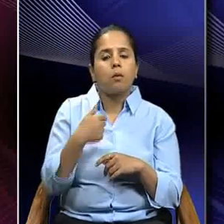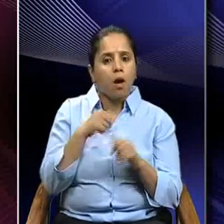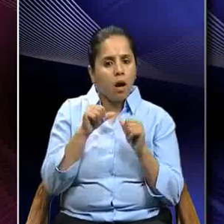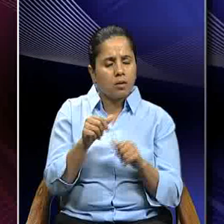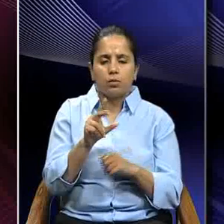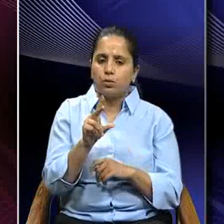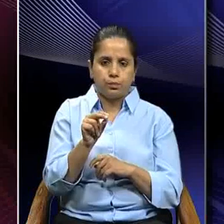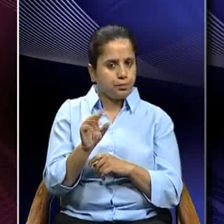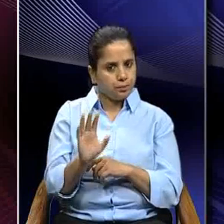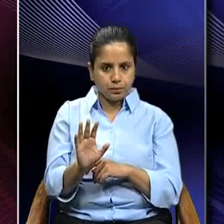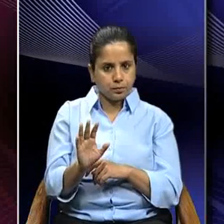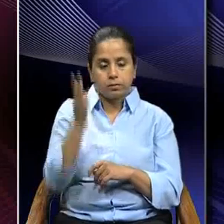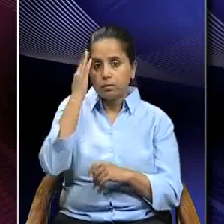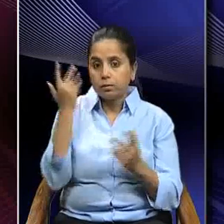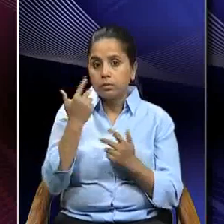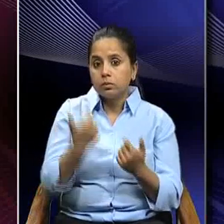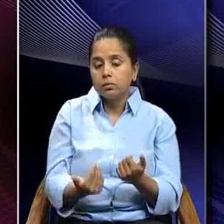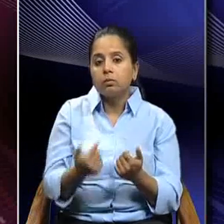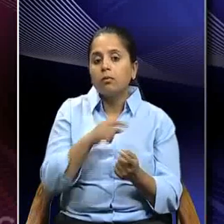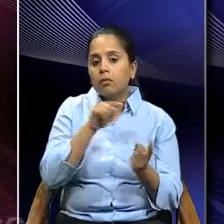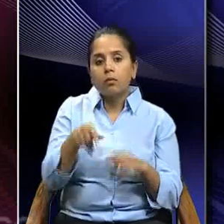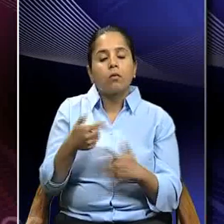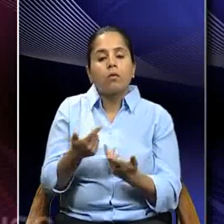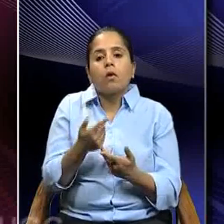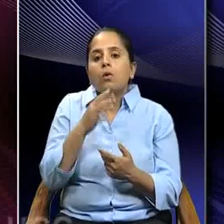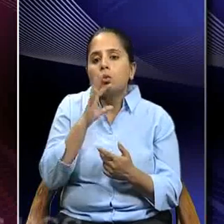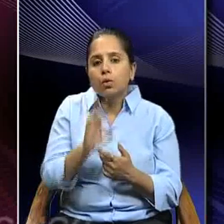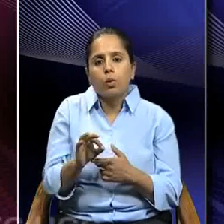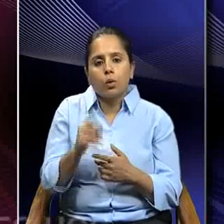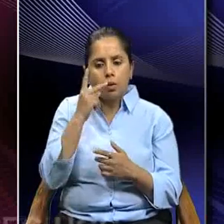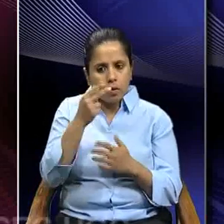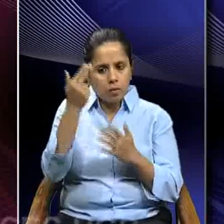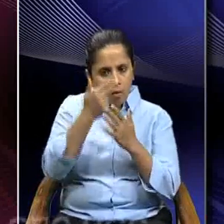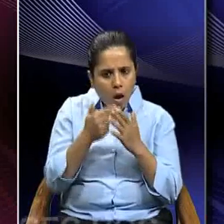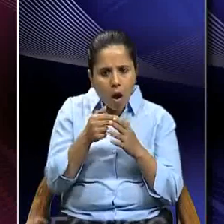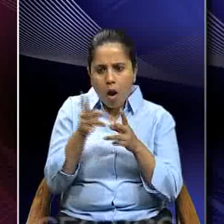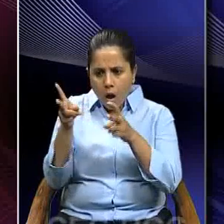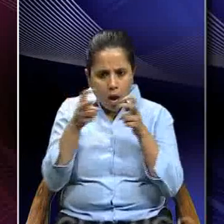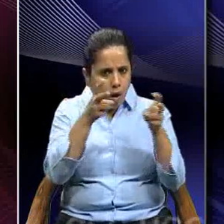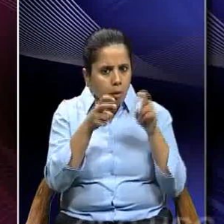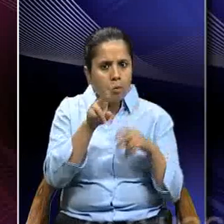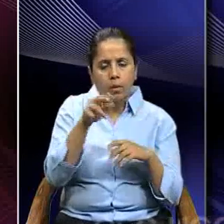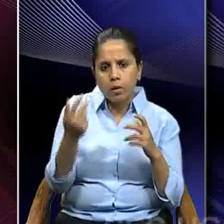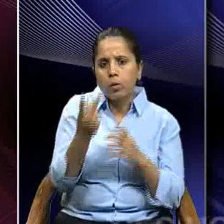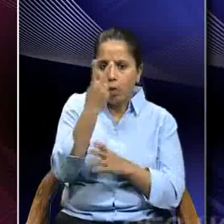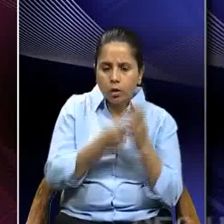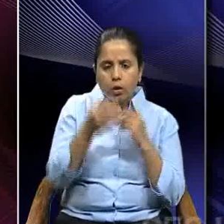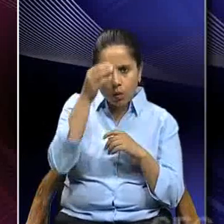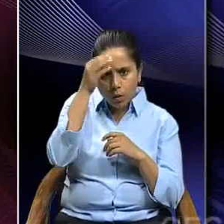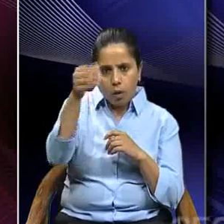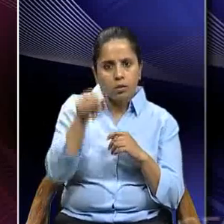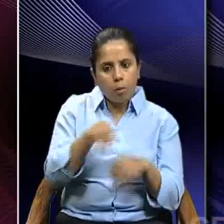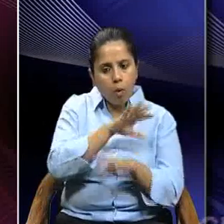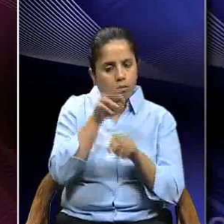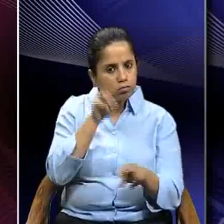no. We are here to actually draw an inference out of both the concepts, both the